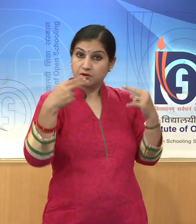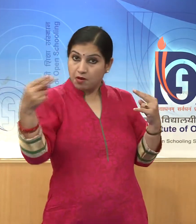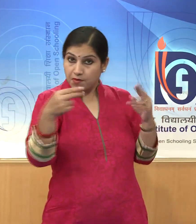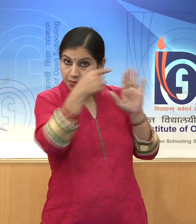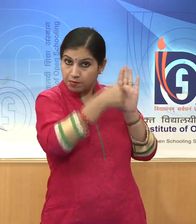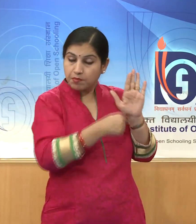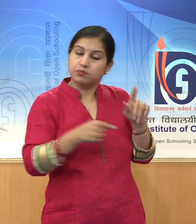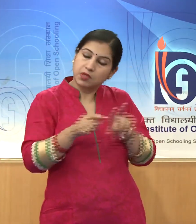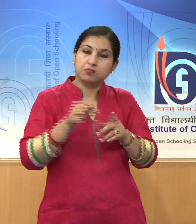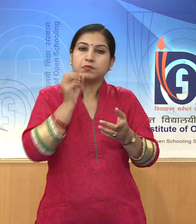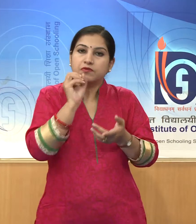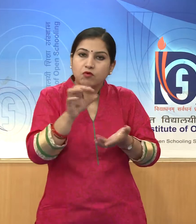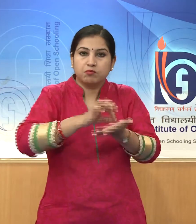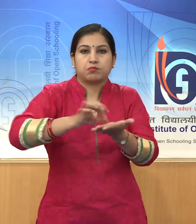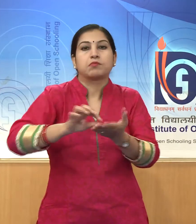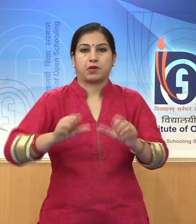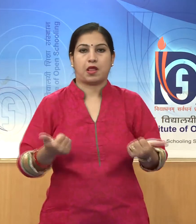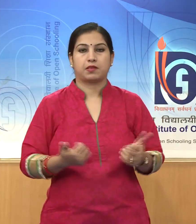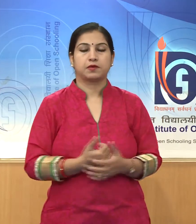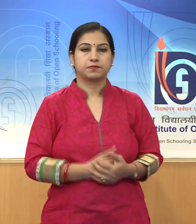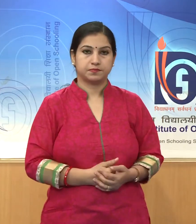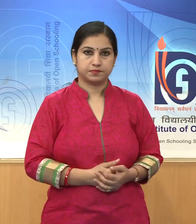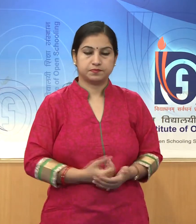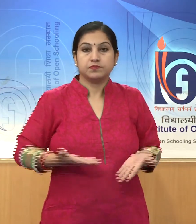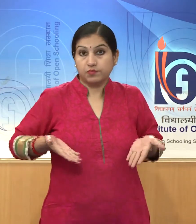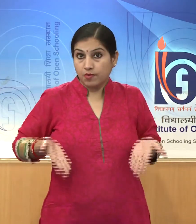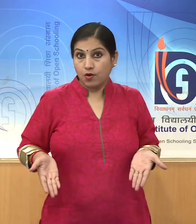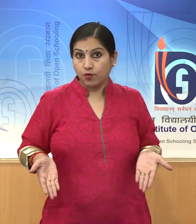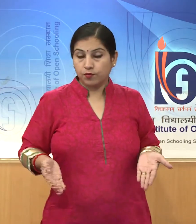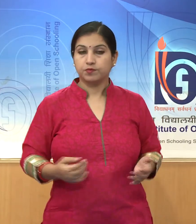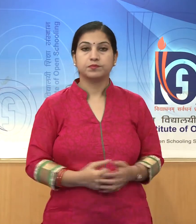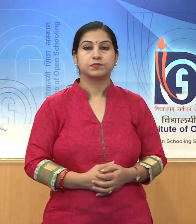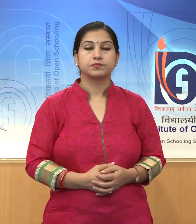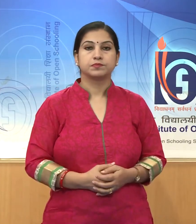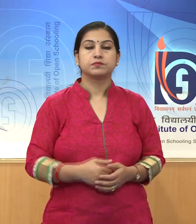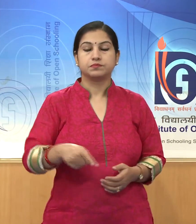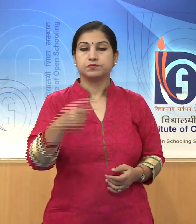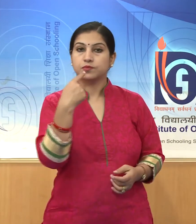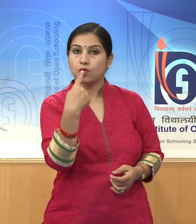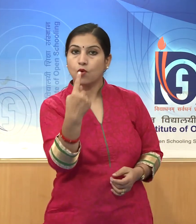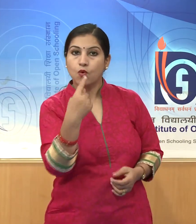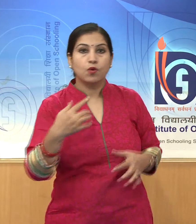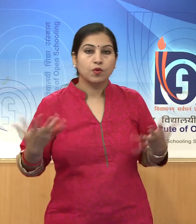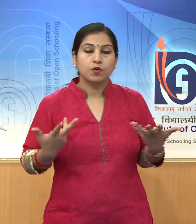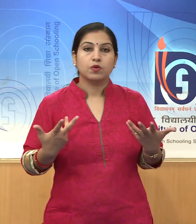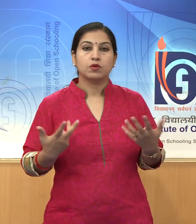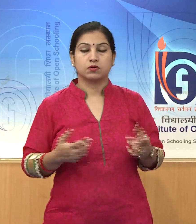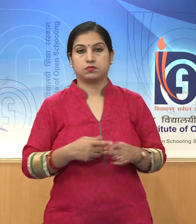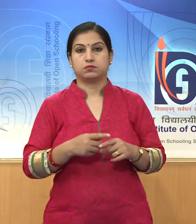contemporary artists. Now, we will appreciate a work of